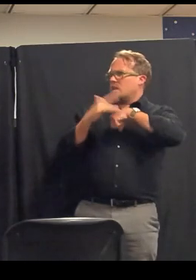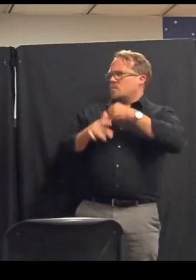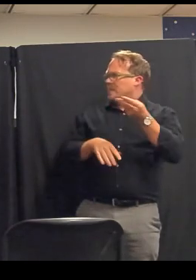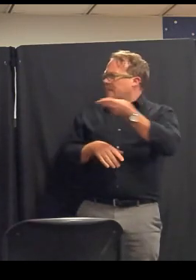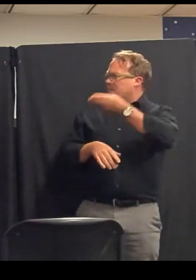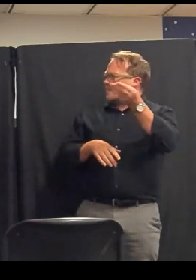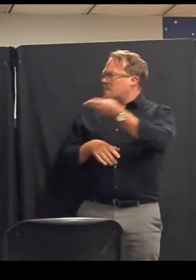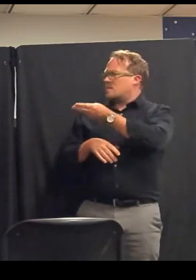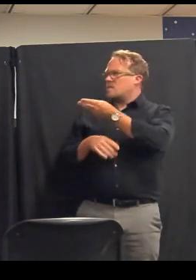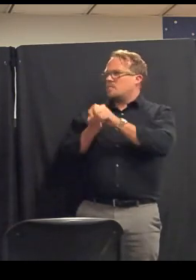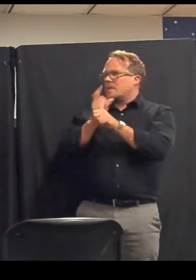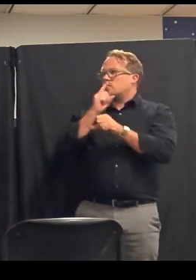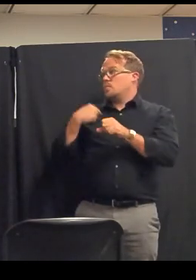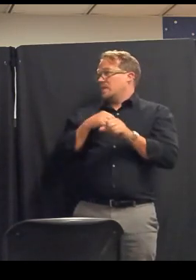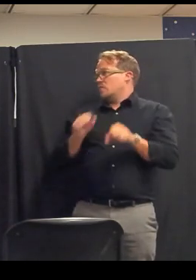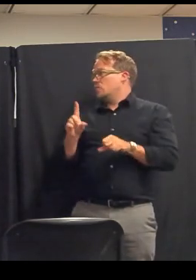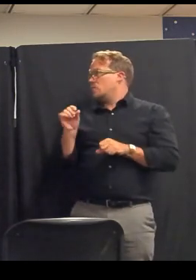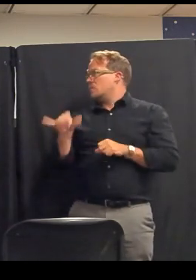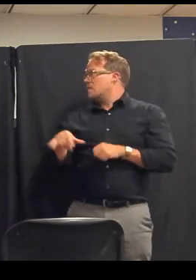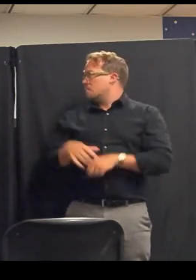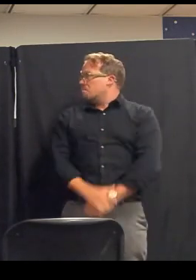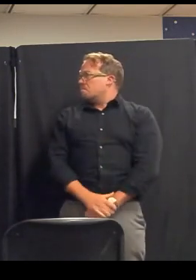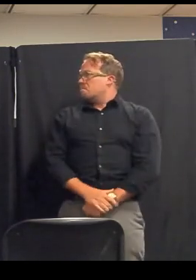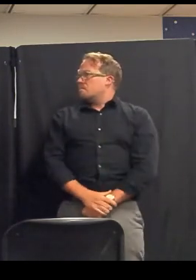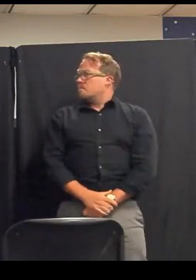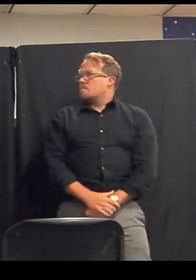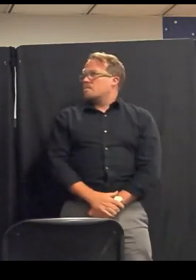and making sure that we can do that for you guys.